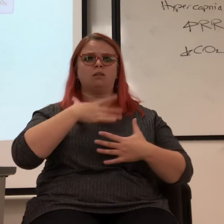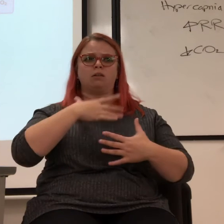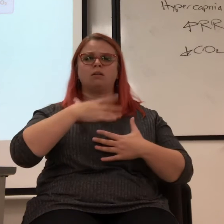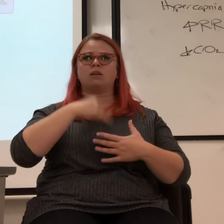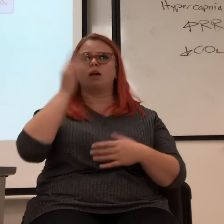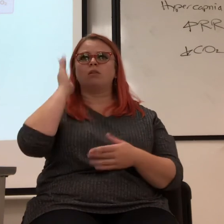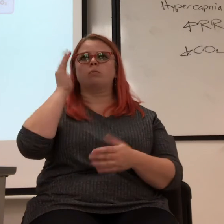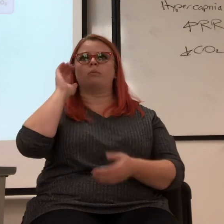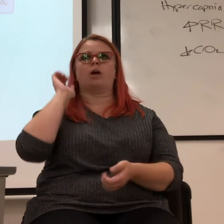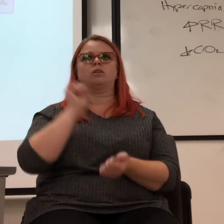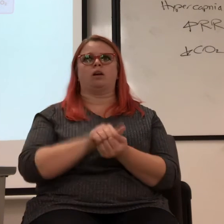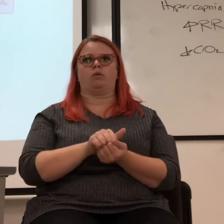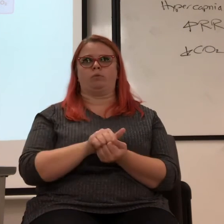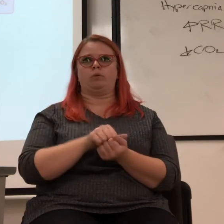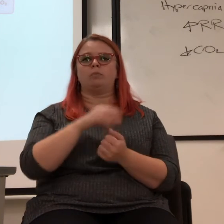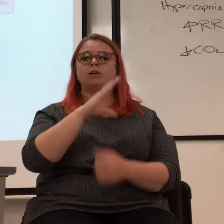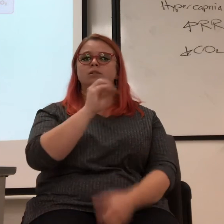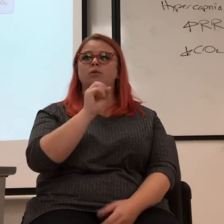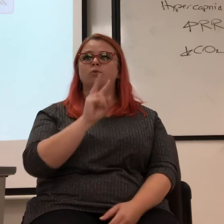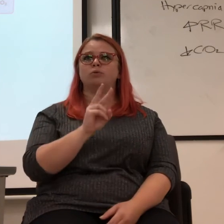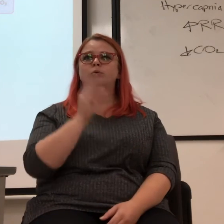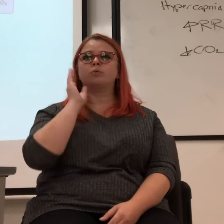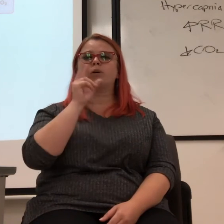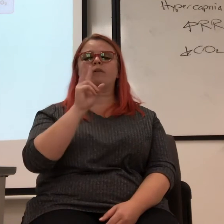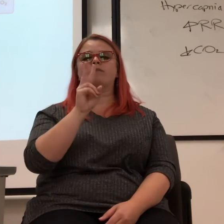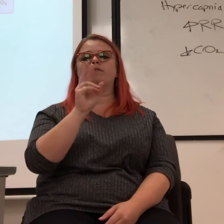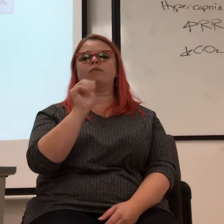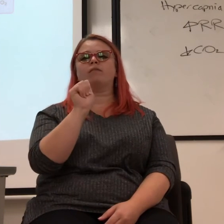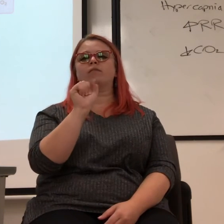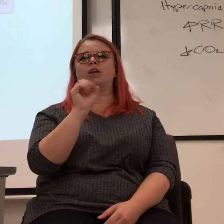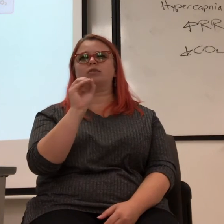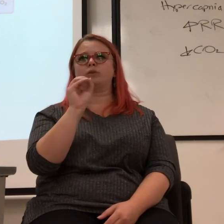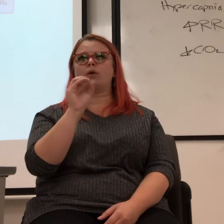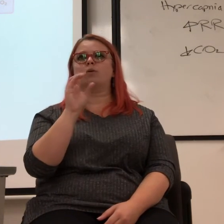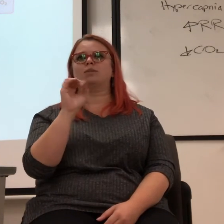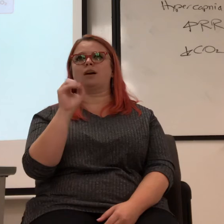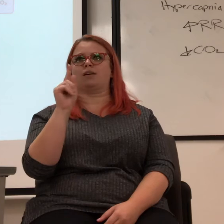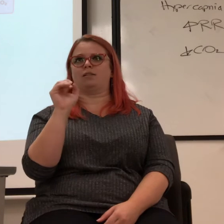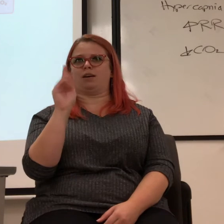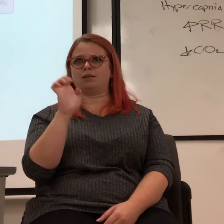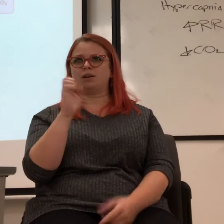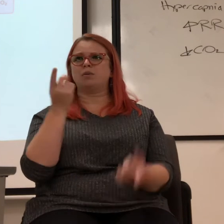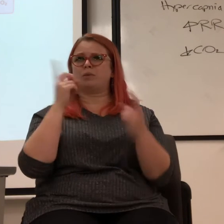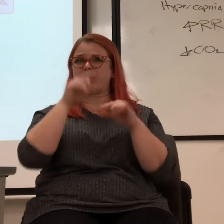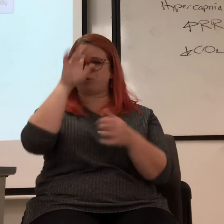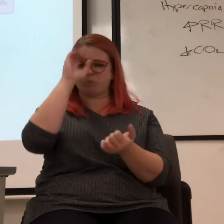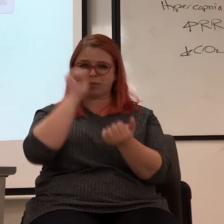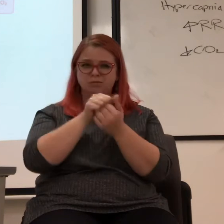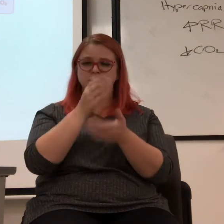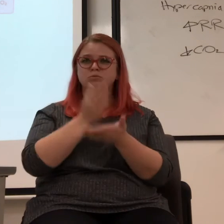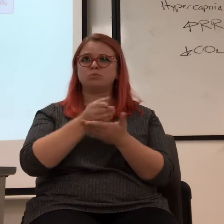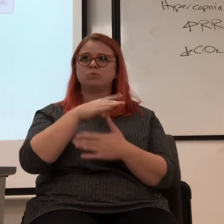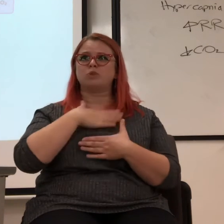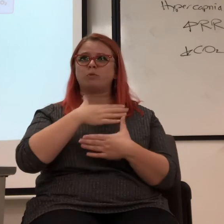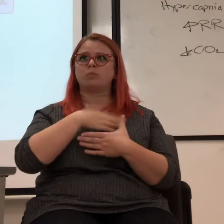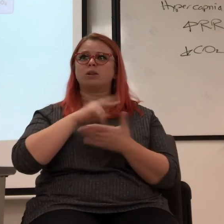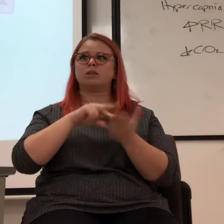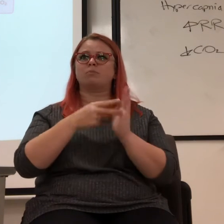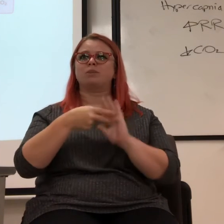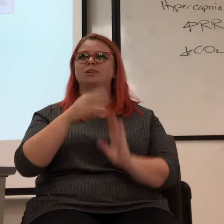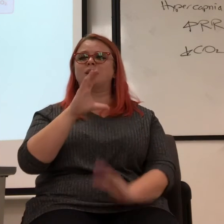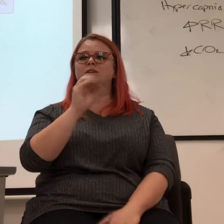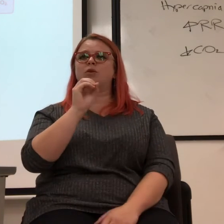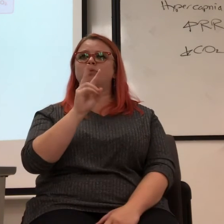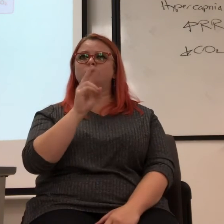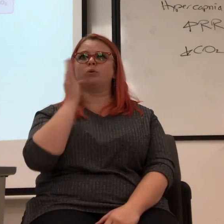Because CO2 is actually a vasodilator in the brain. But what happens when you pass out, you stop breathing, that allows CO2